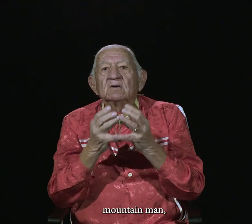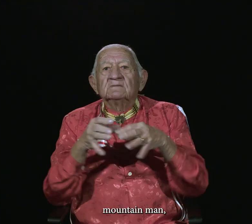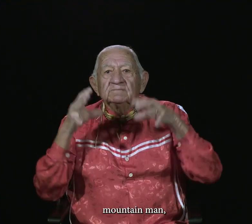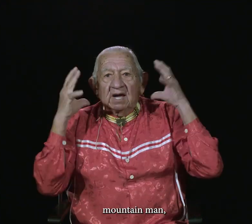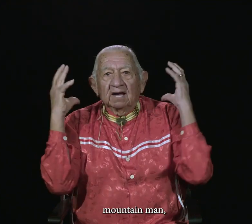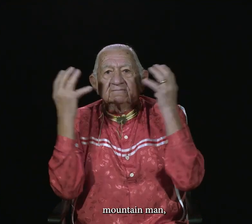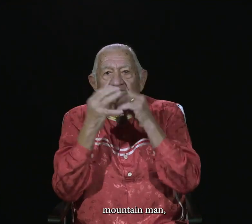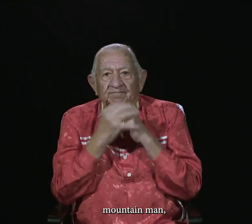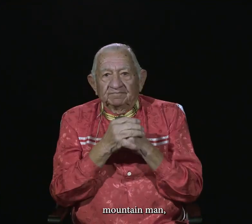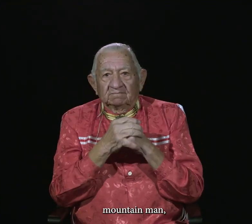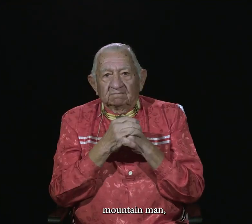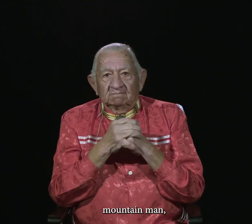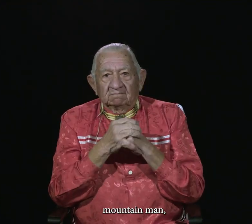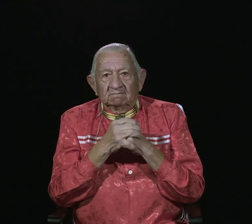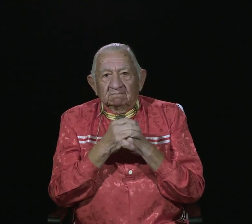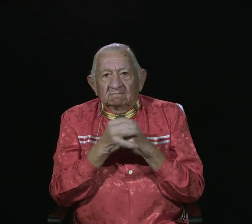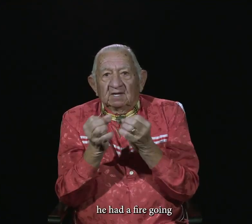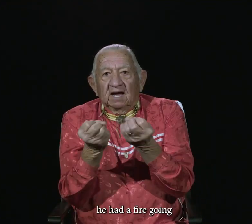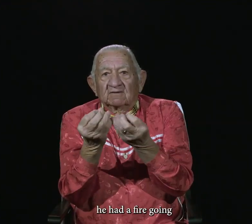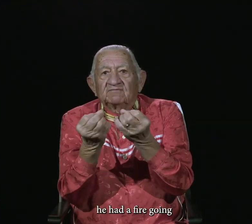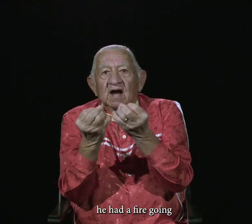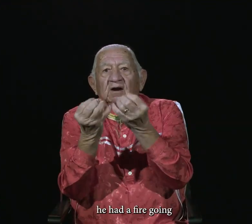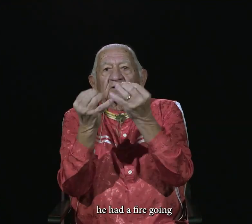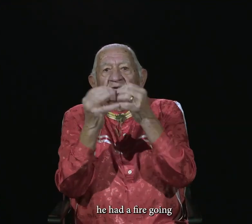mountain man. He had a fire going.